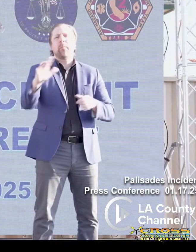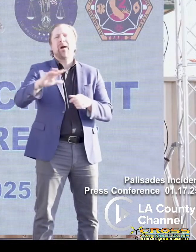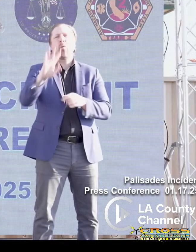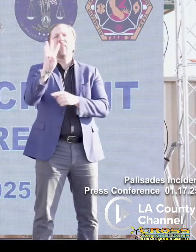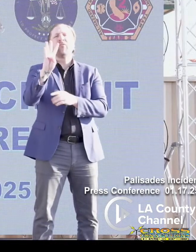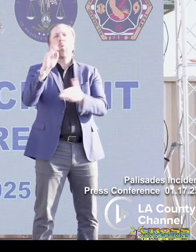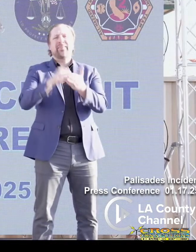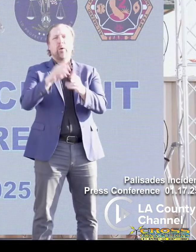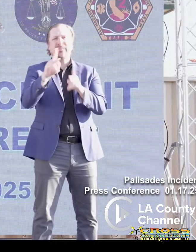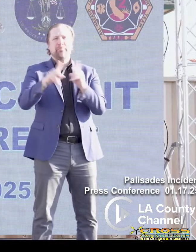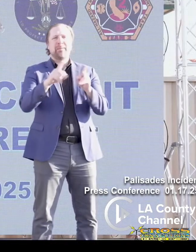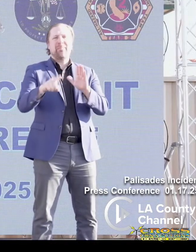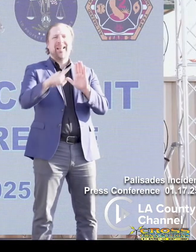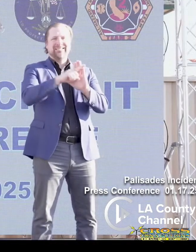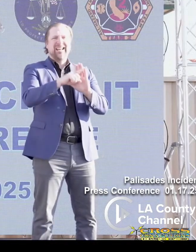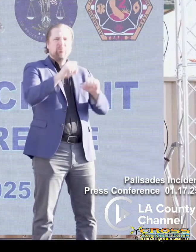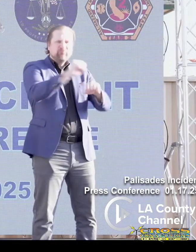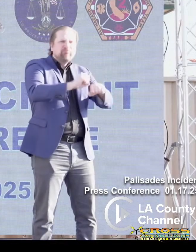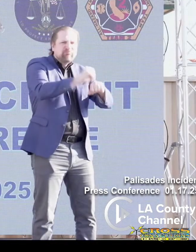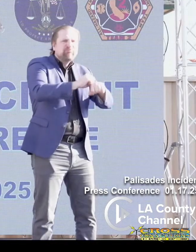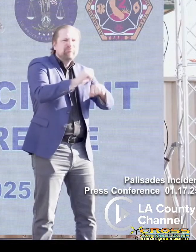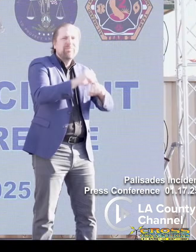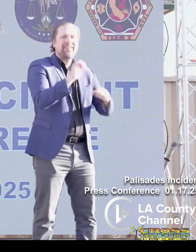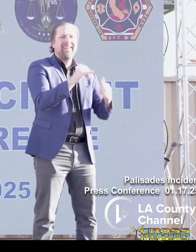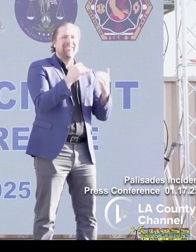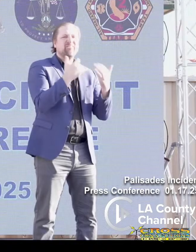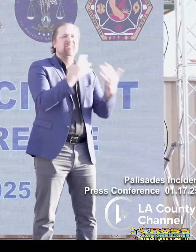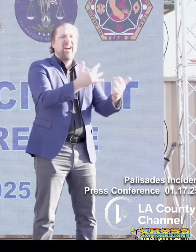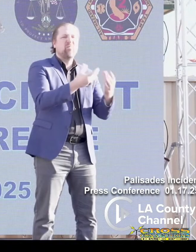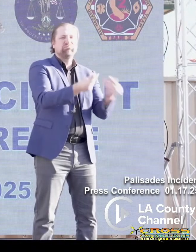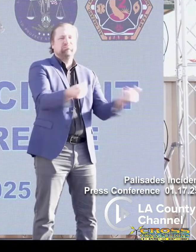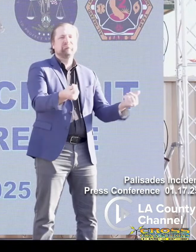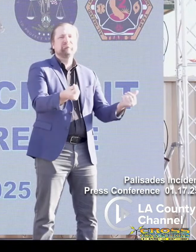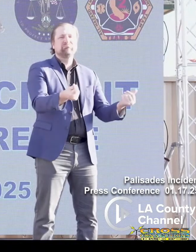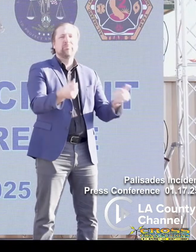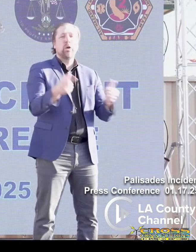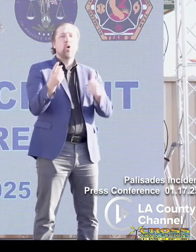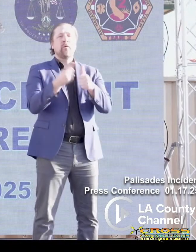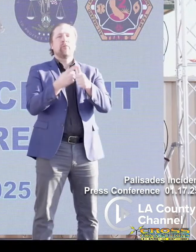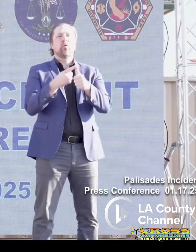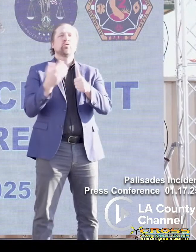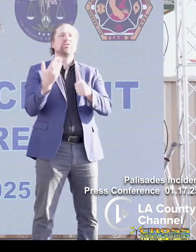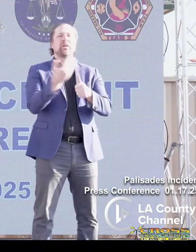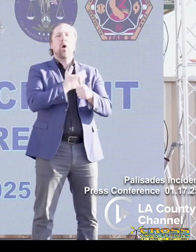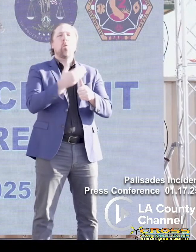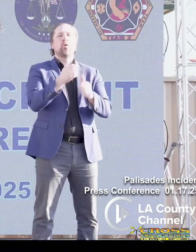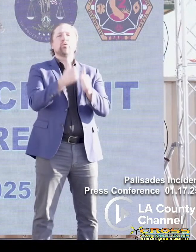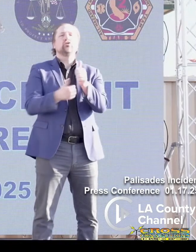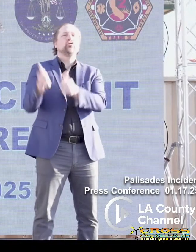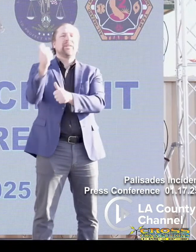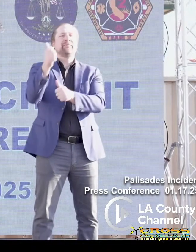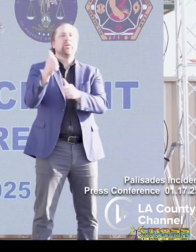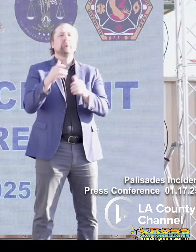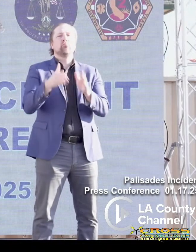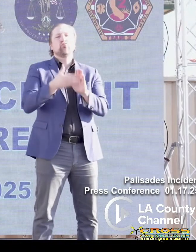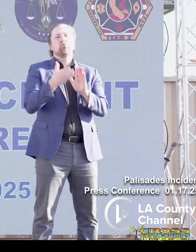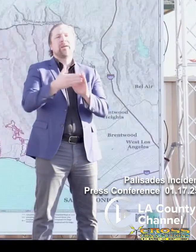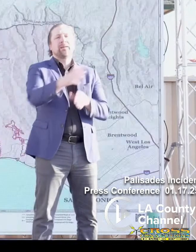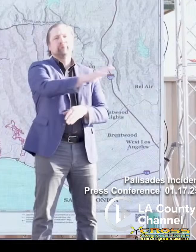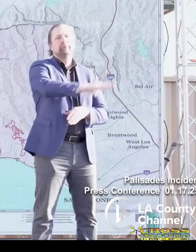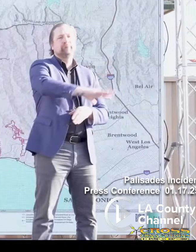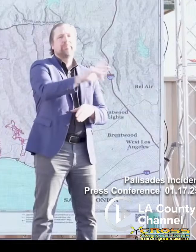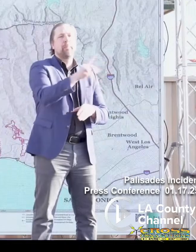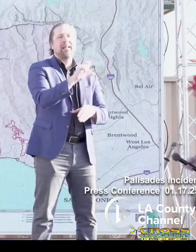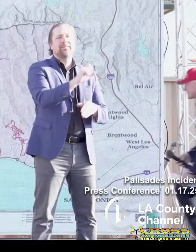4,471 personnel assigned to this incident. We'll go ahead and kick things off with our Operations Section Chief.